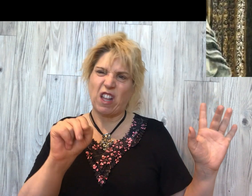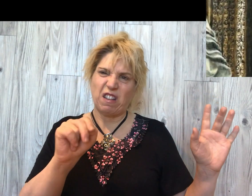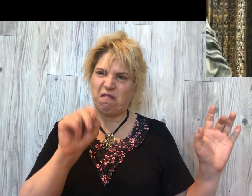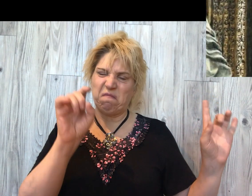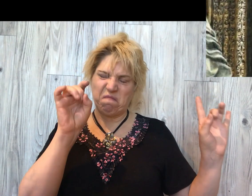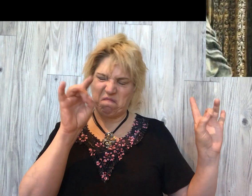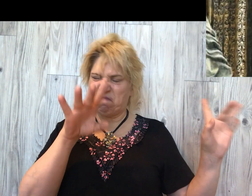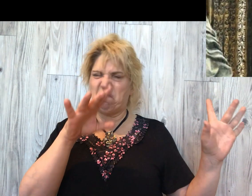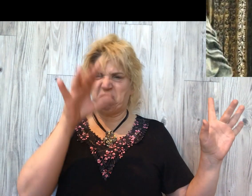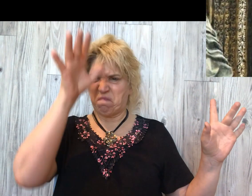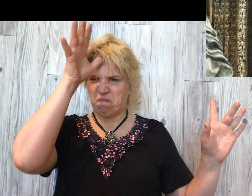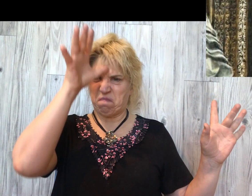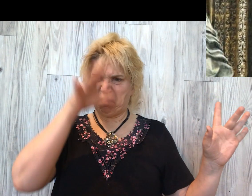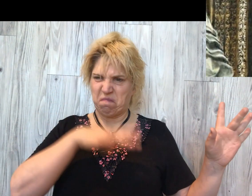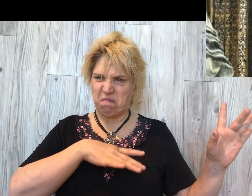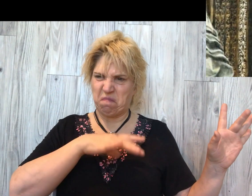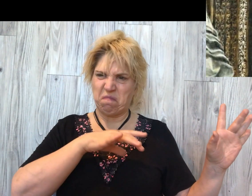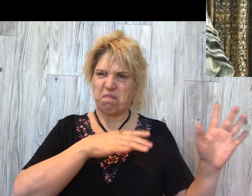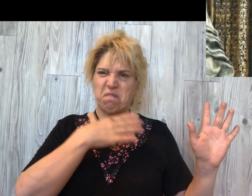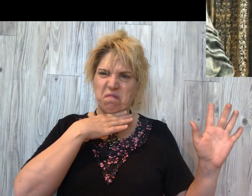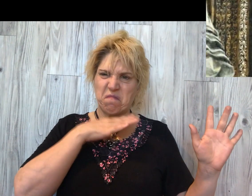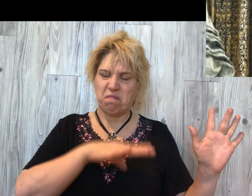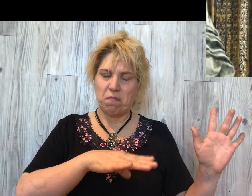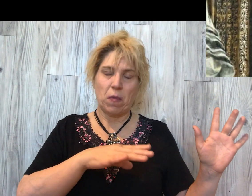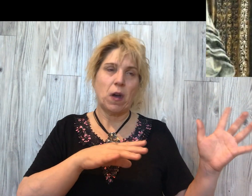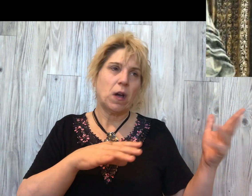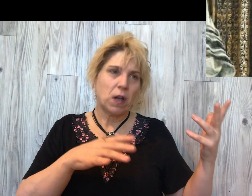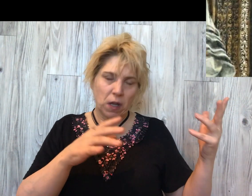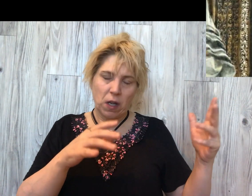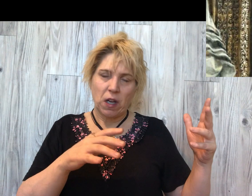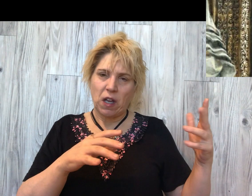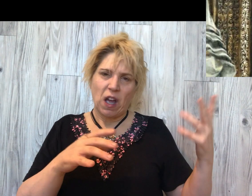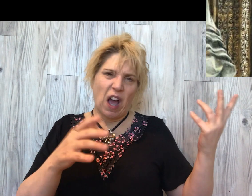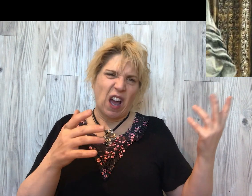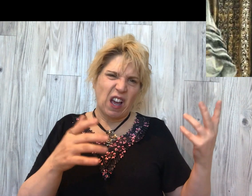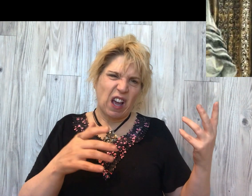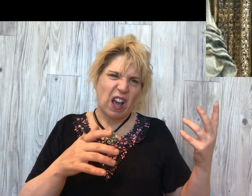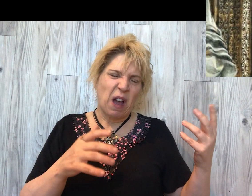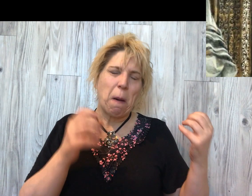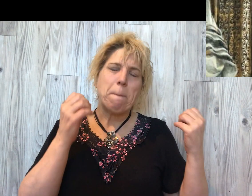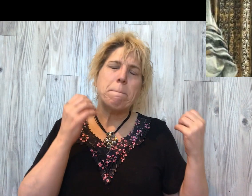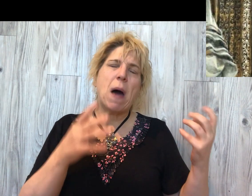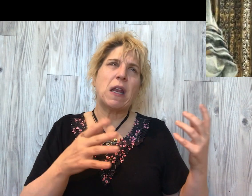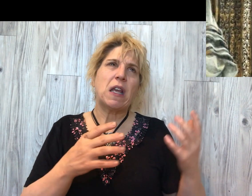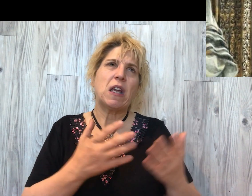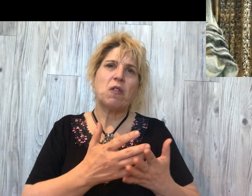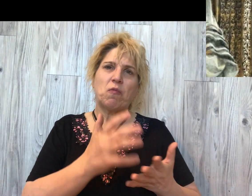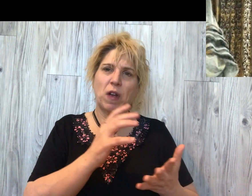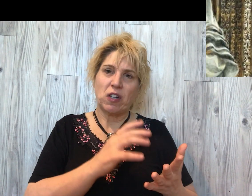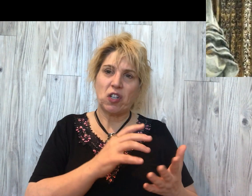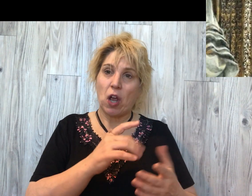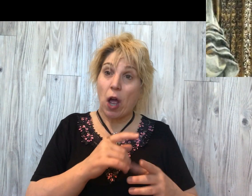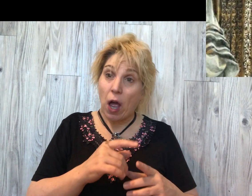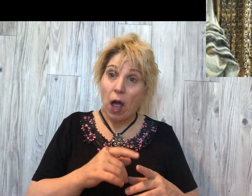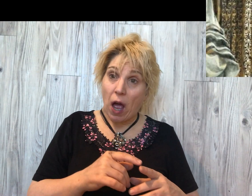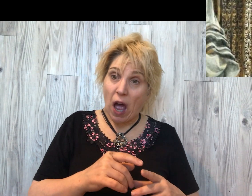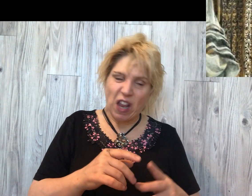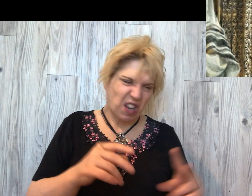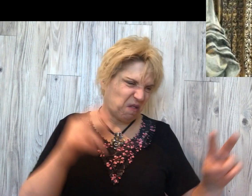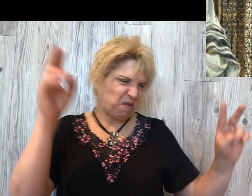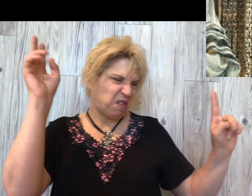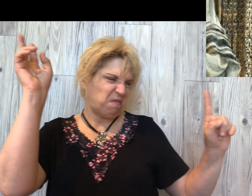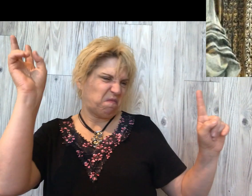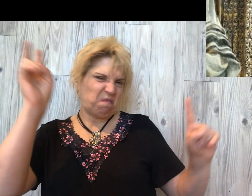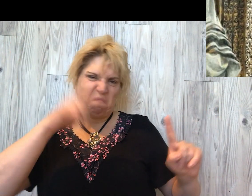guy. Considered a traitor by most people in Israel, known as a cheat, had lots of wealth, but it was all ill-gotten, and he was